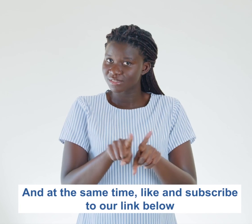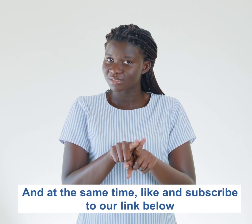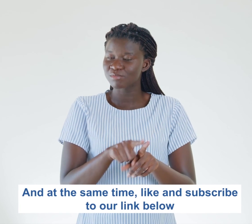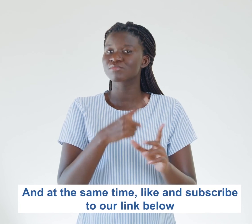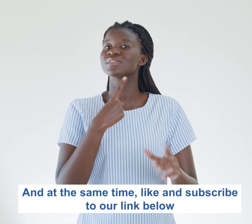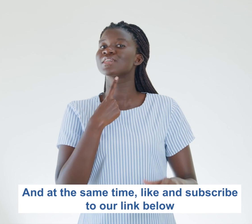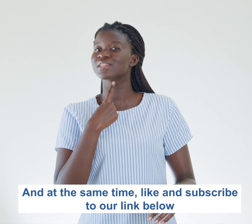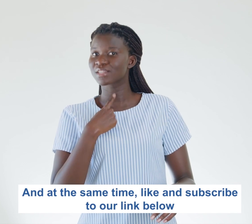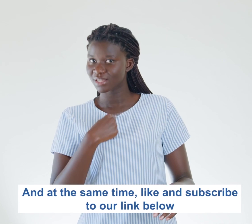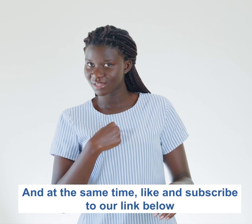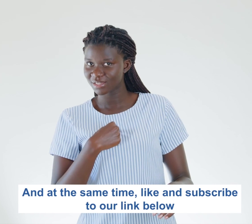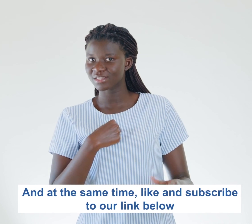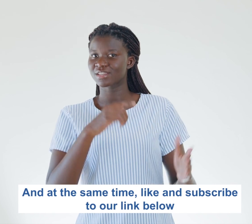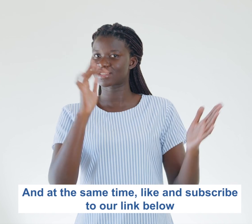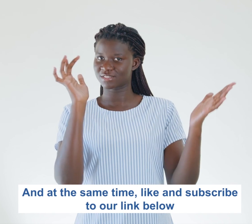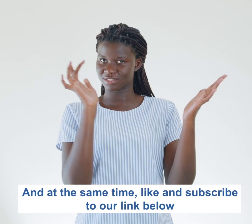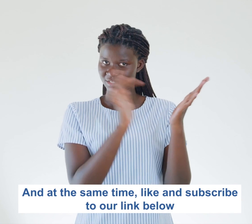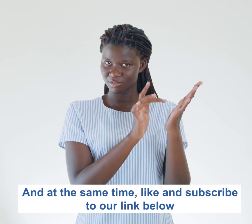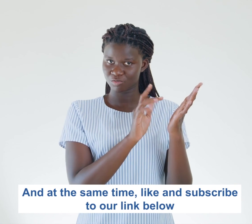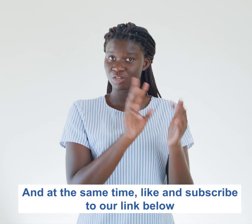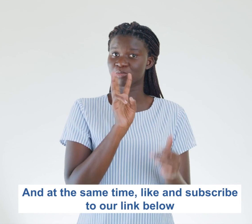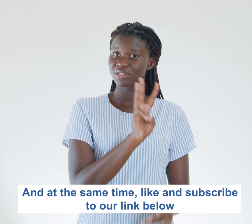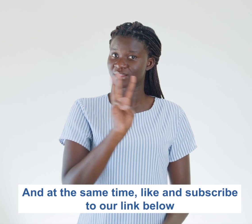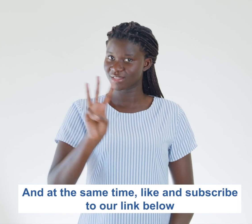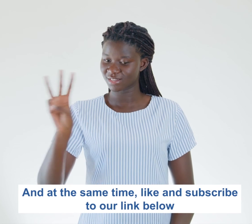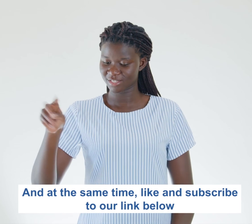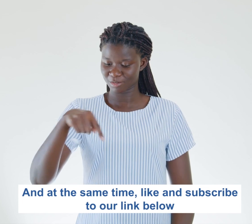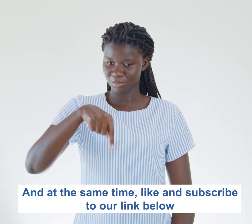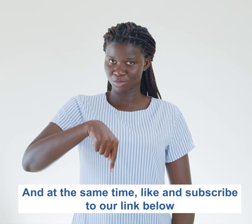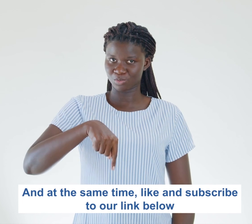at the same time, like and subscribe to our links below.